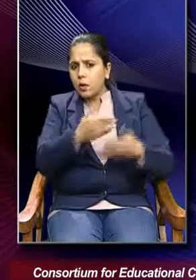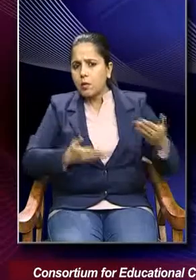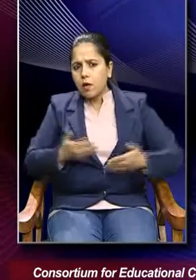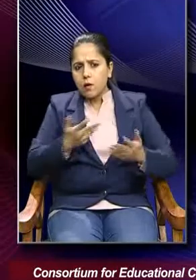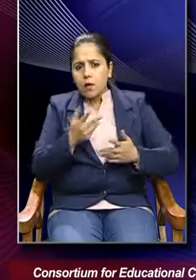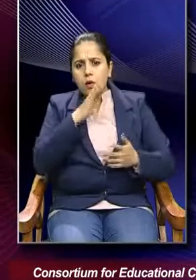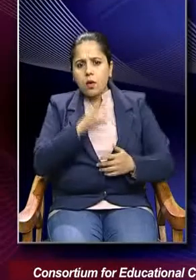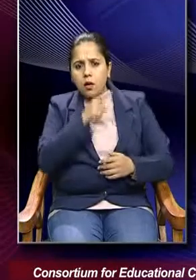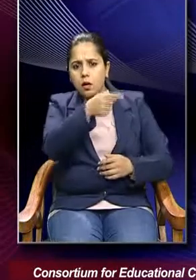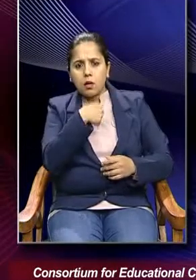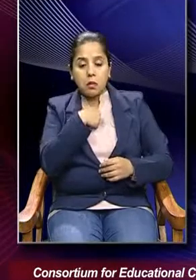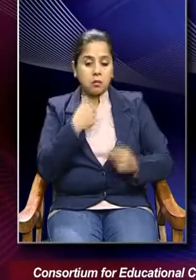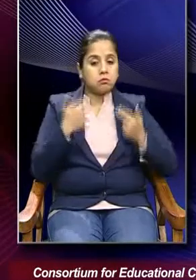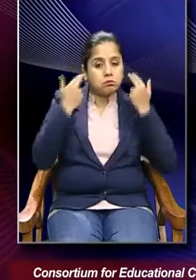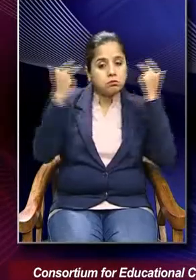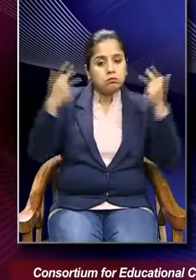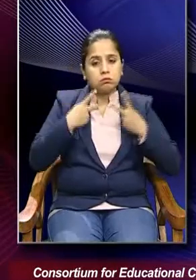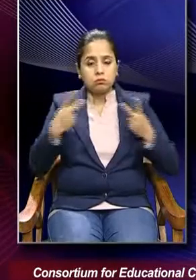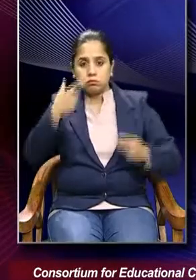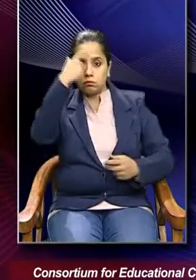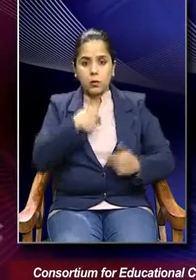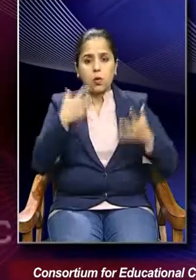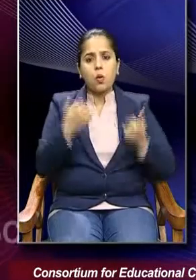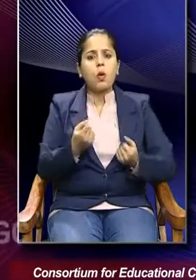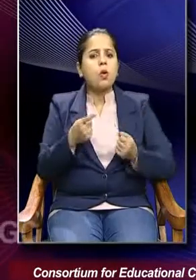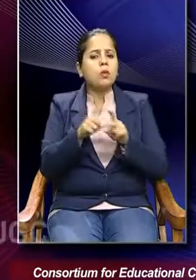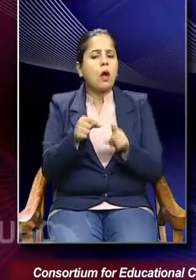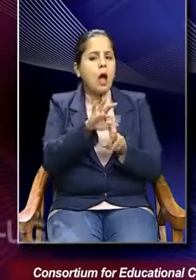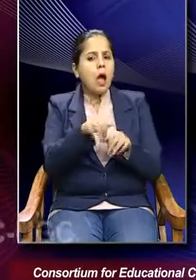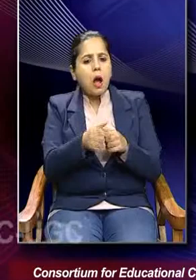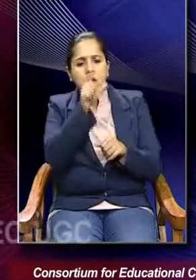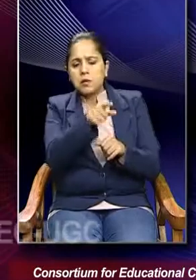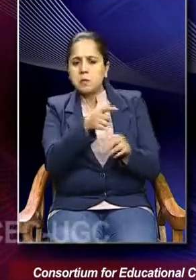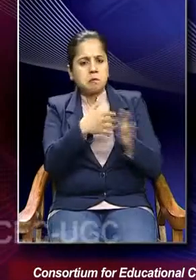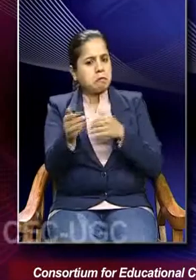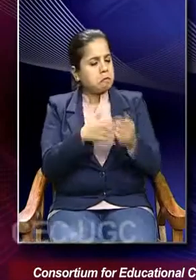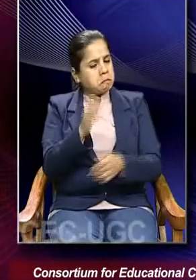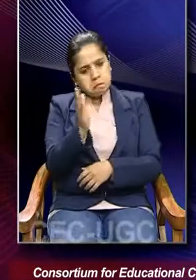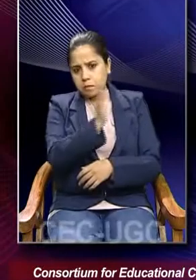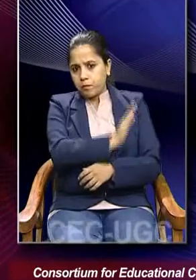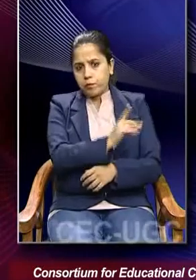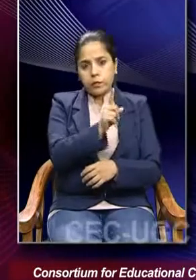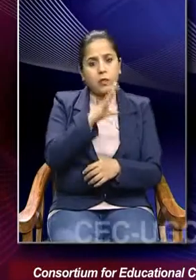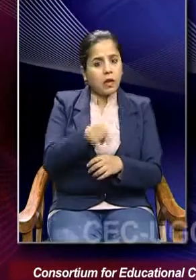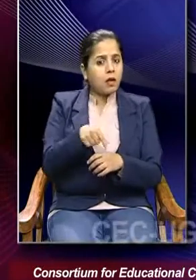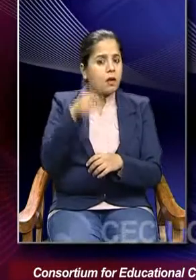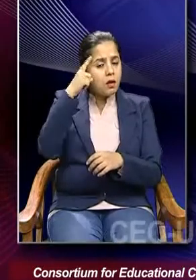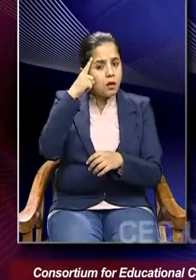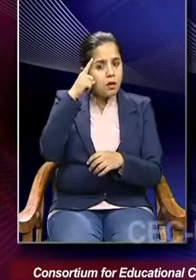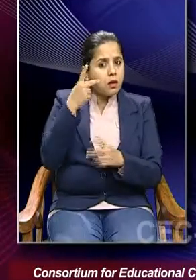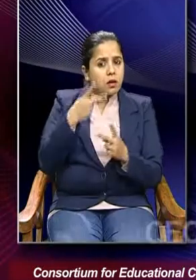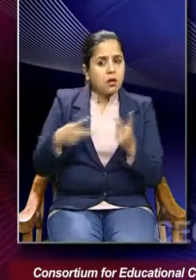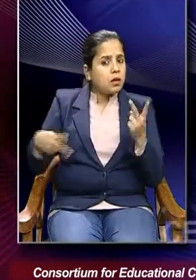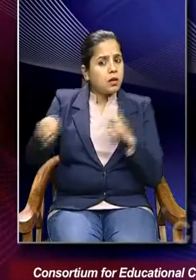a celebrity or the anything to do with individual. It is also not to do with psychological